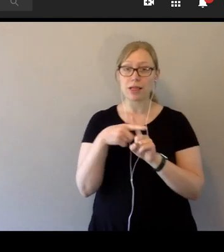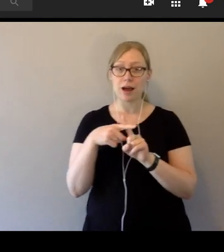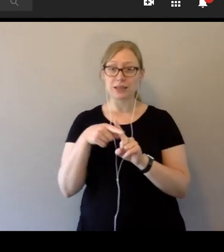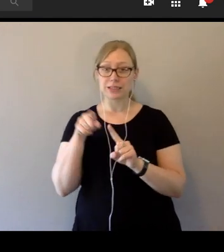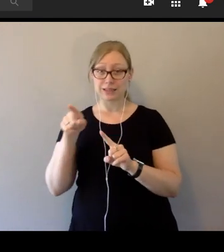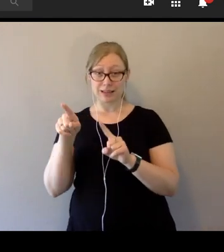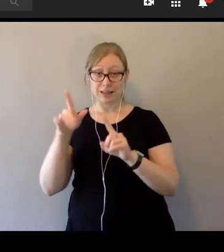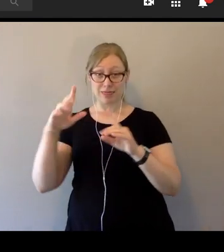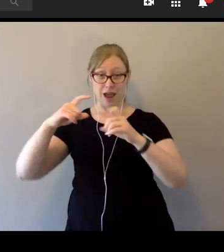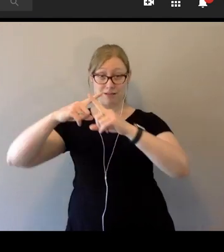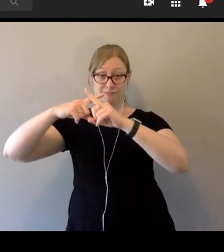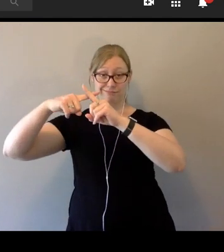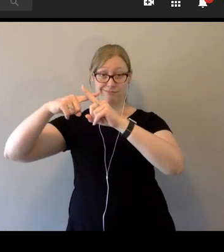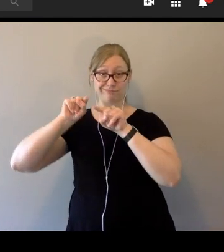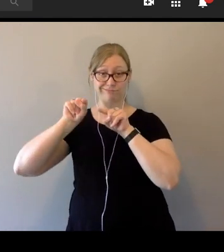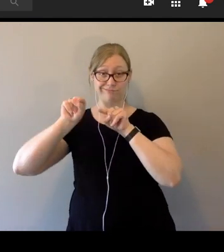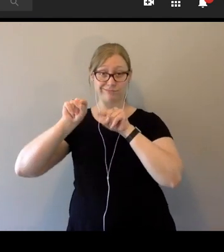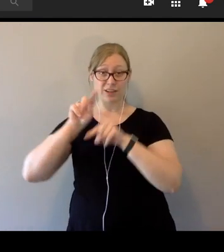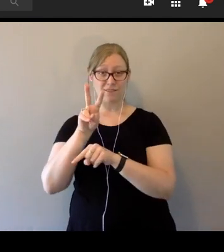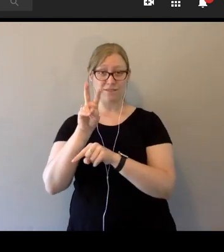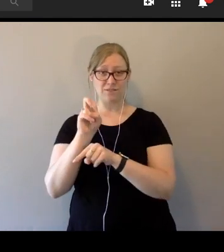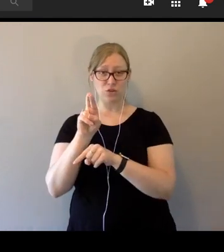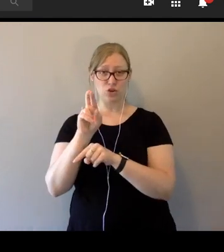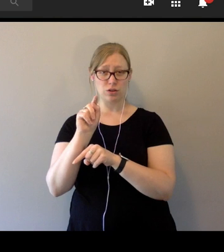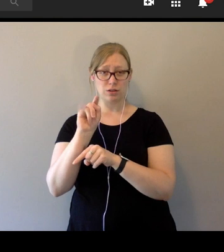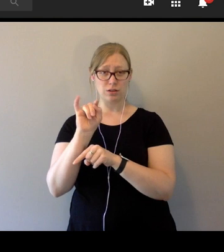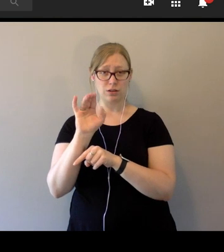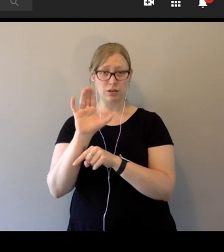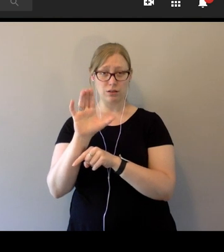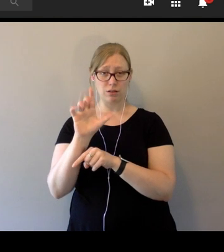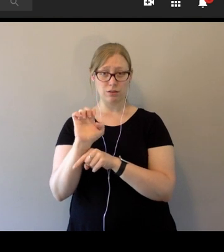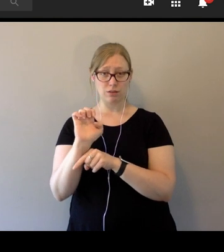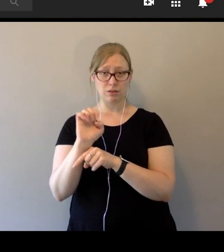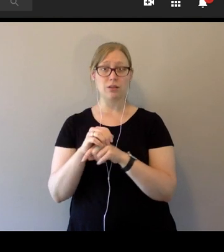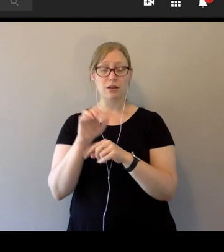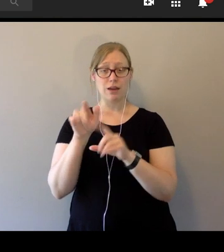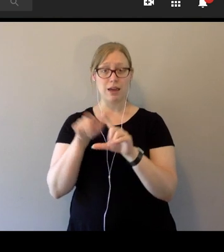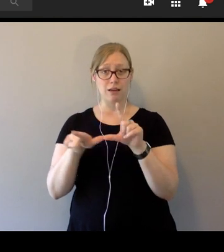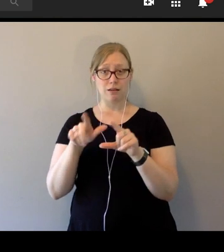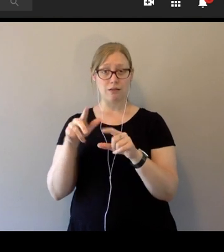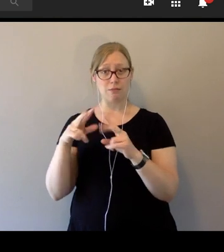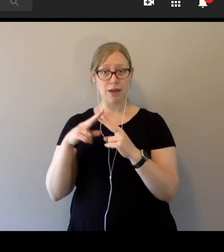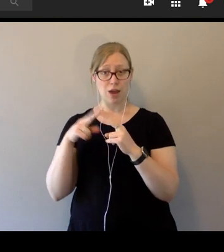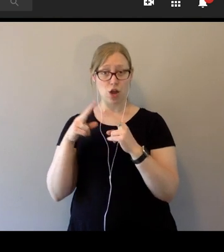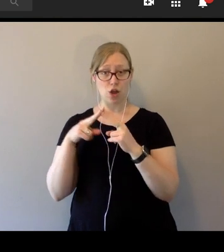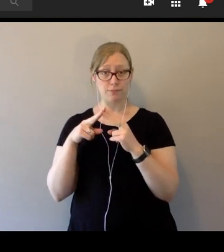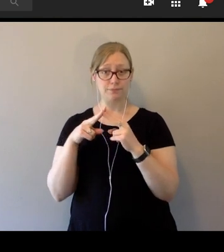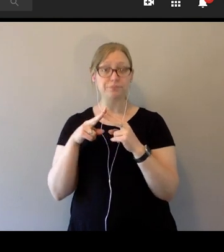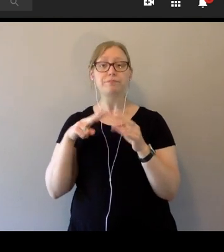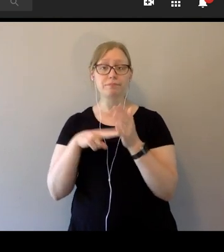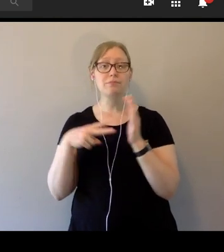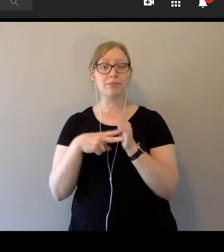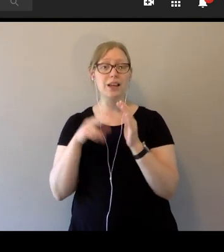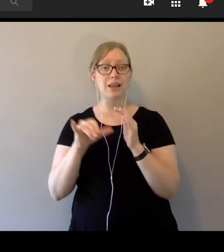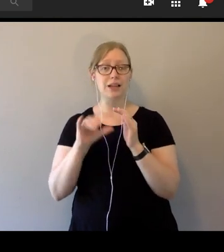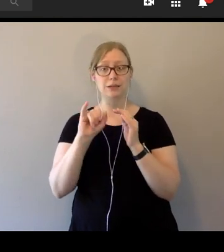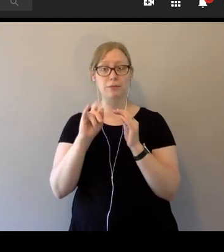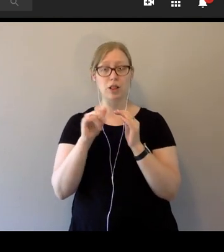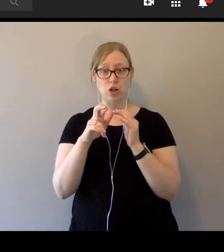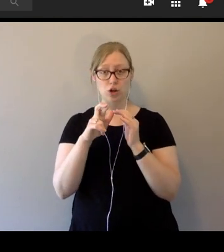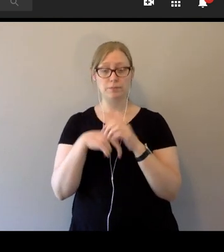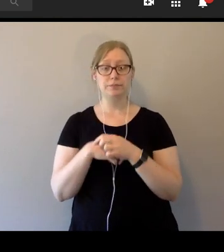also congruent. Rather, not similar. I use the word similar. So 90 degrees is congruent to 90 degrees.